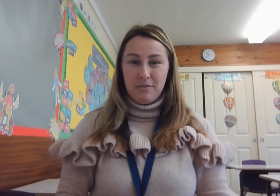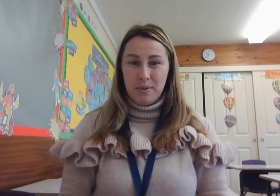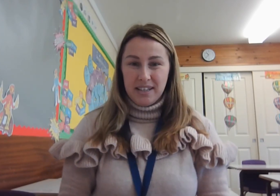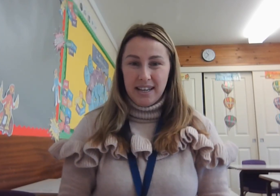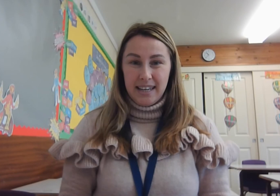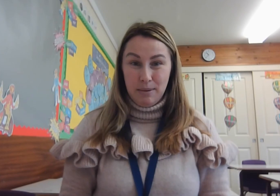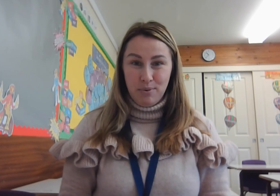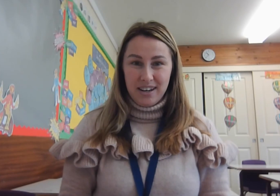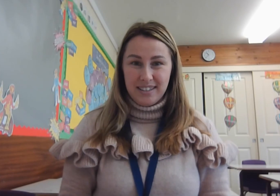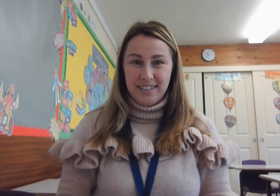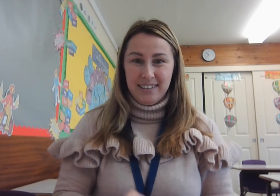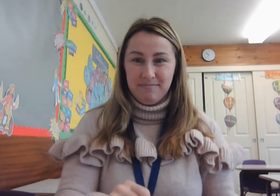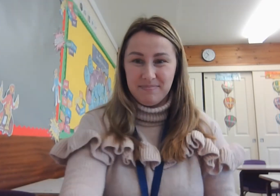everybody. Keep practicing.